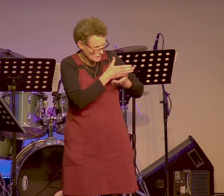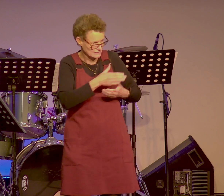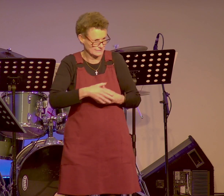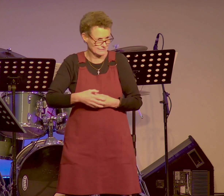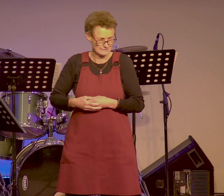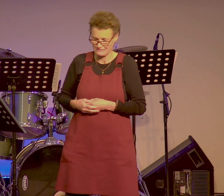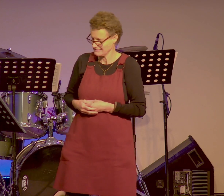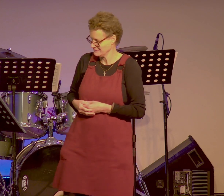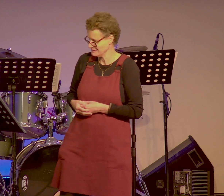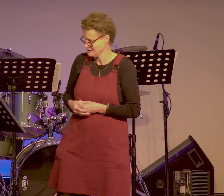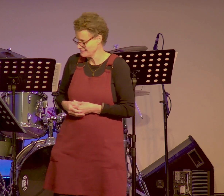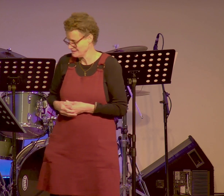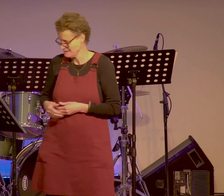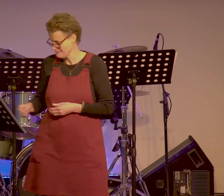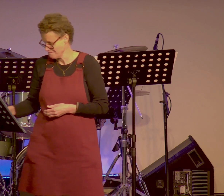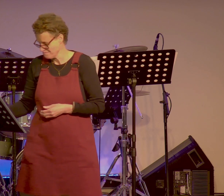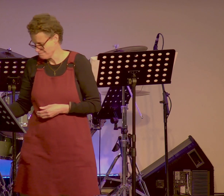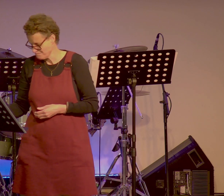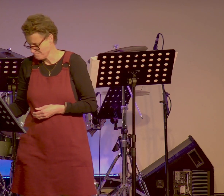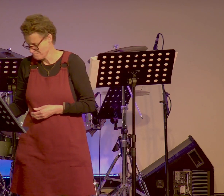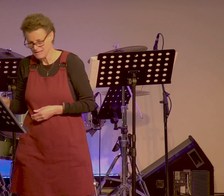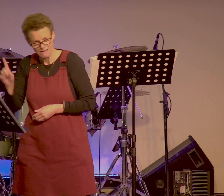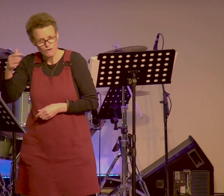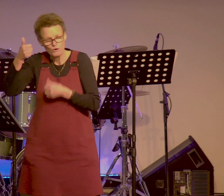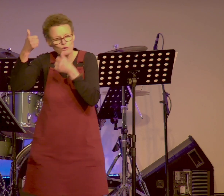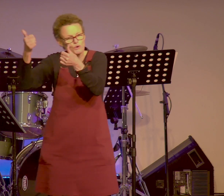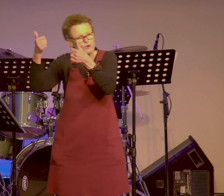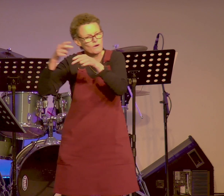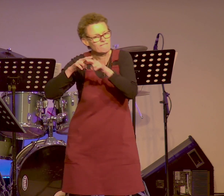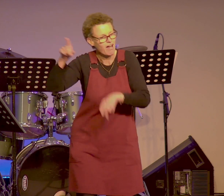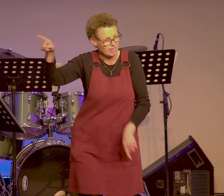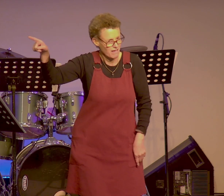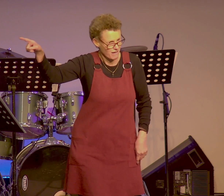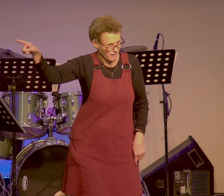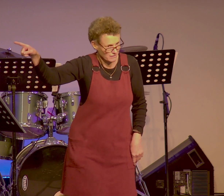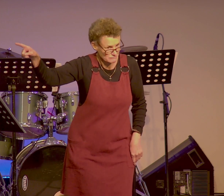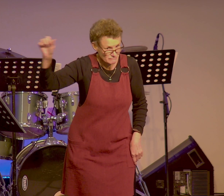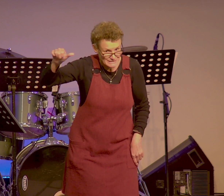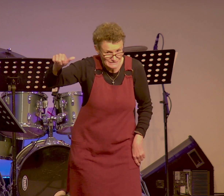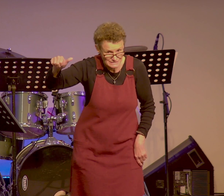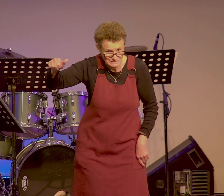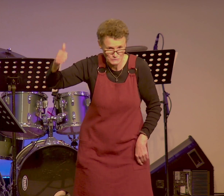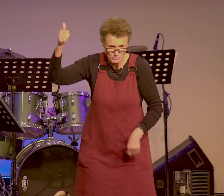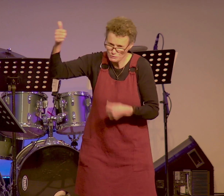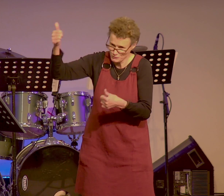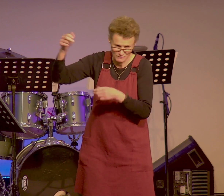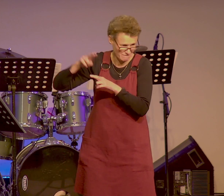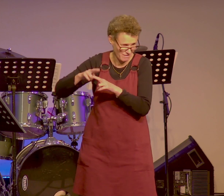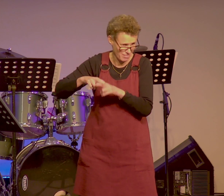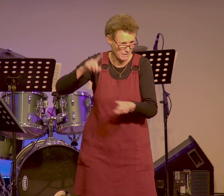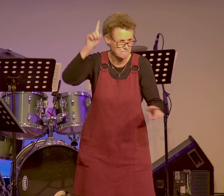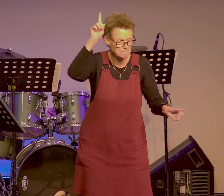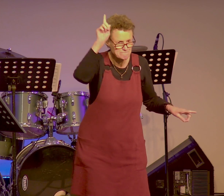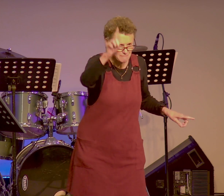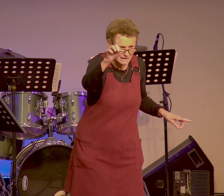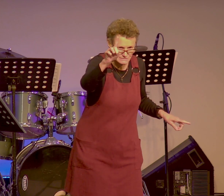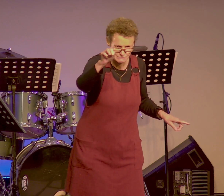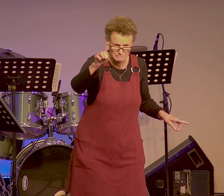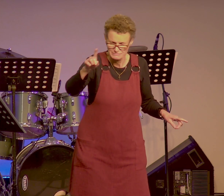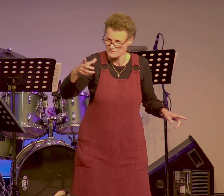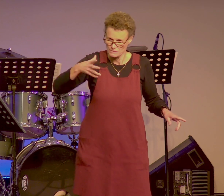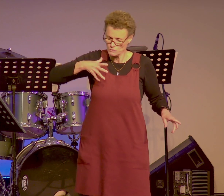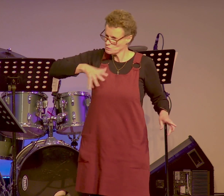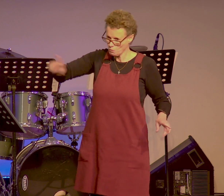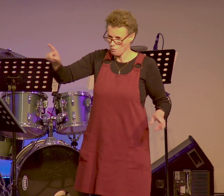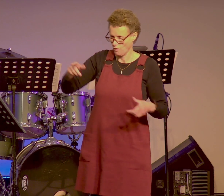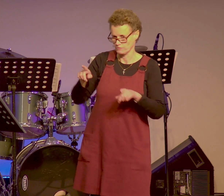communication with him. He wants us to have that trust with him. He's a good, good father, right? He's a good,